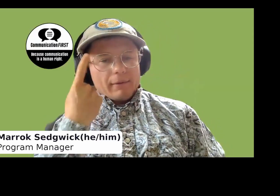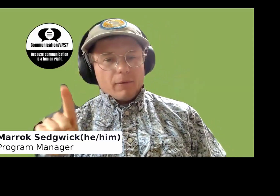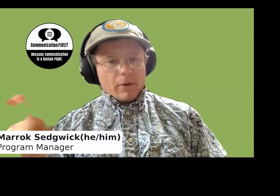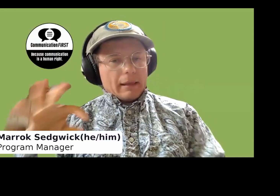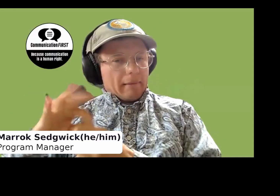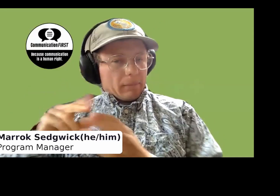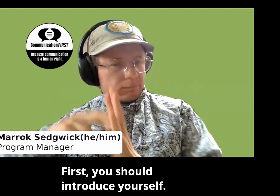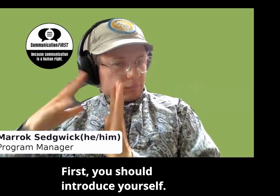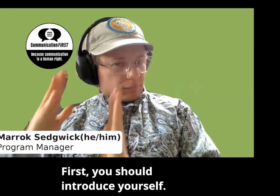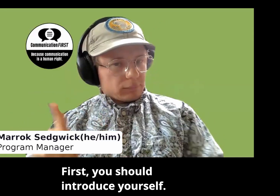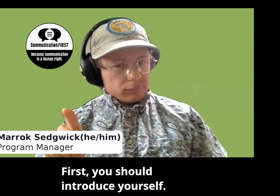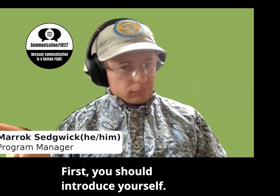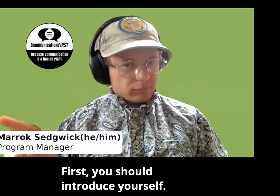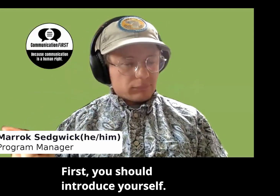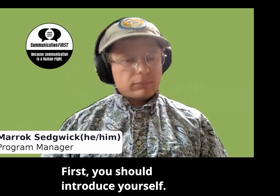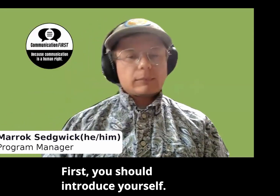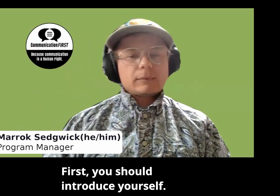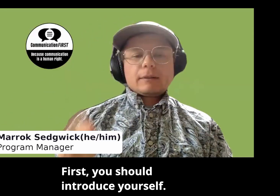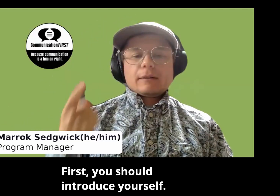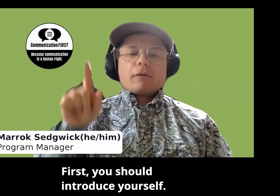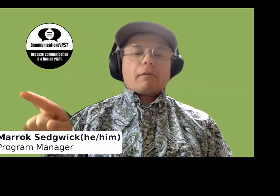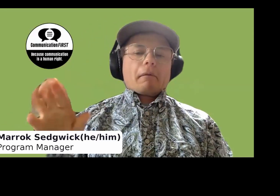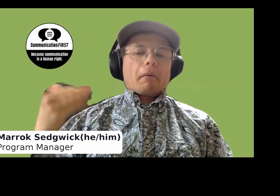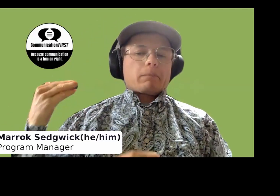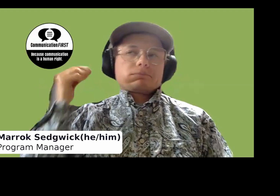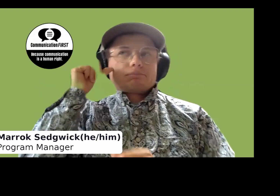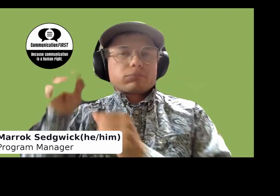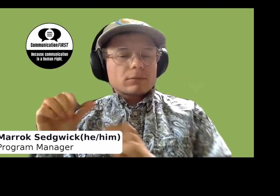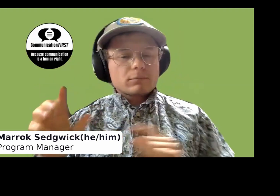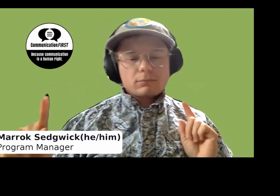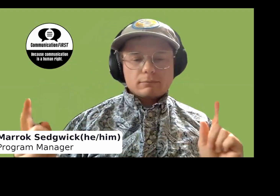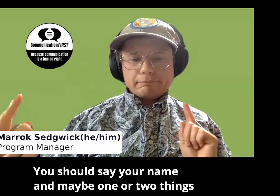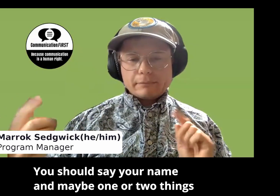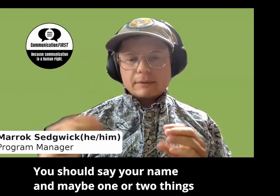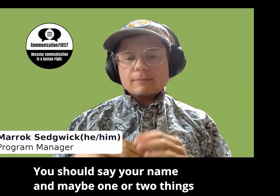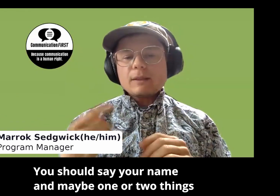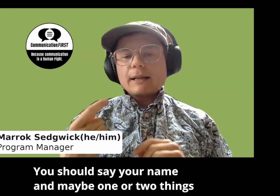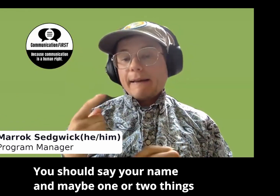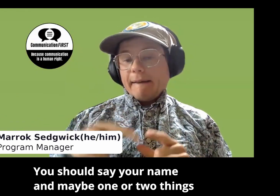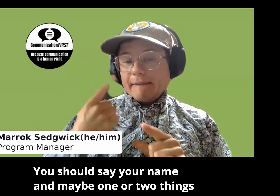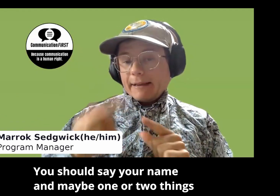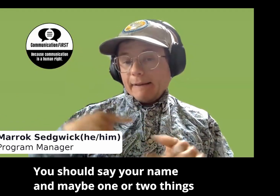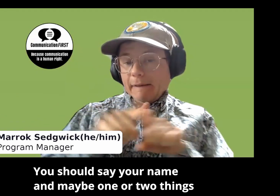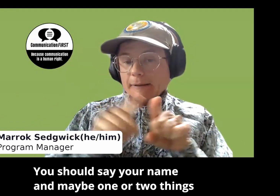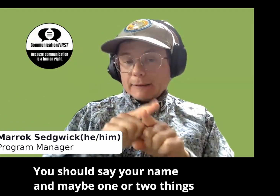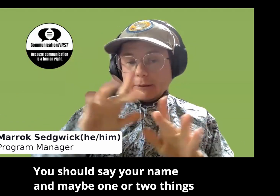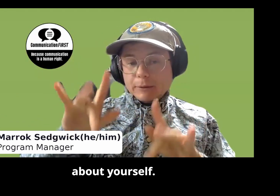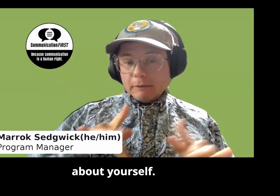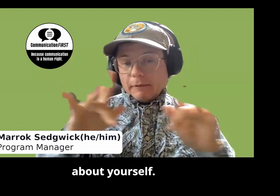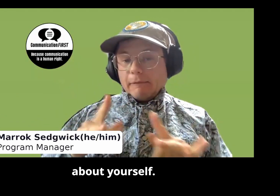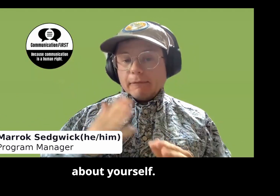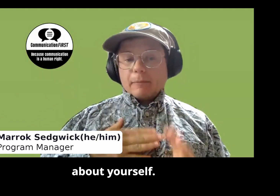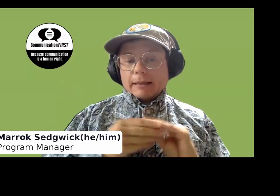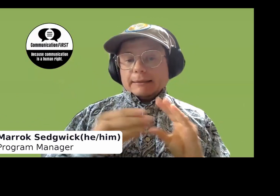story. First, you should introduce yourself. You should say your name, and maybe 1 or 2